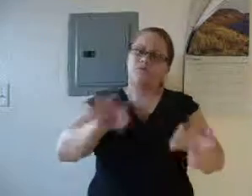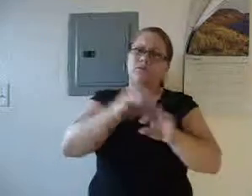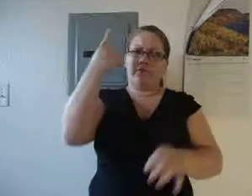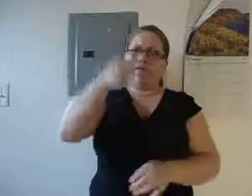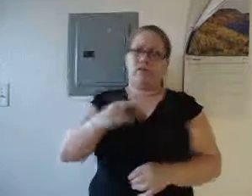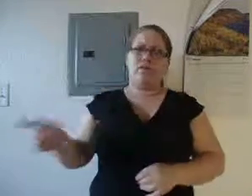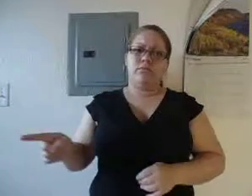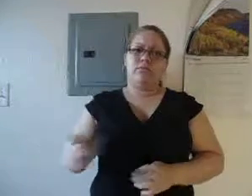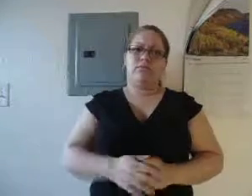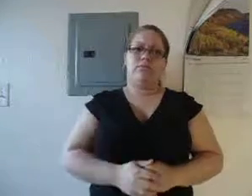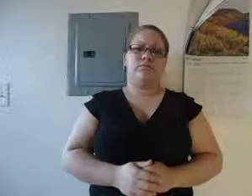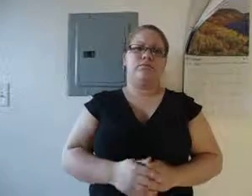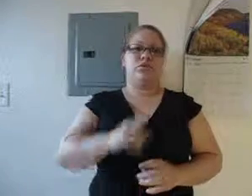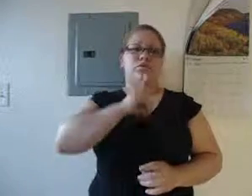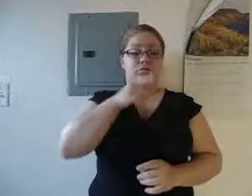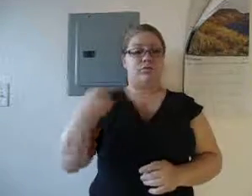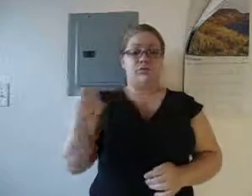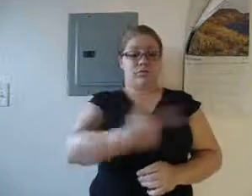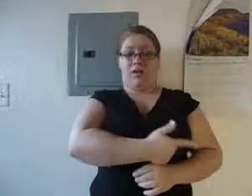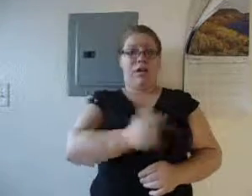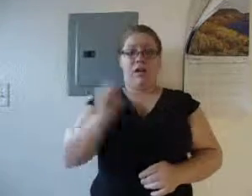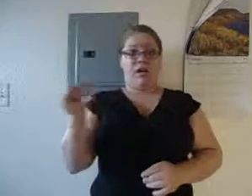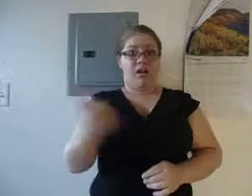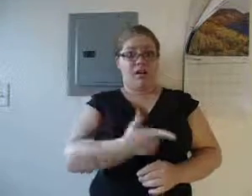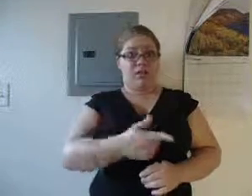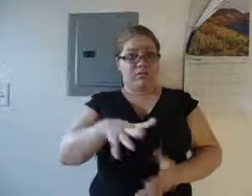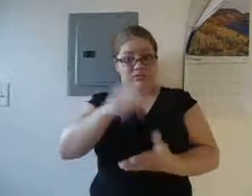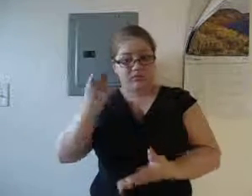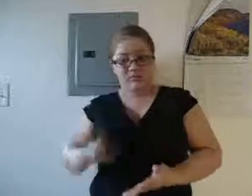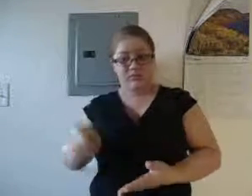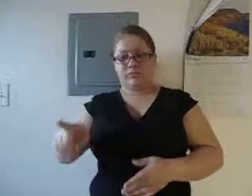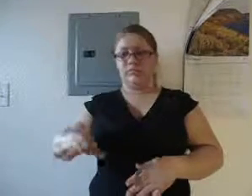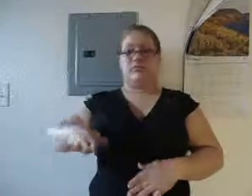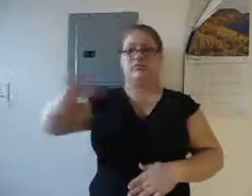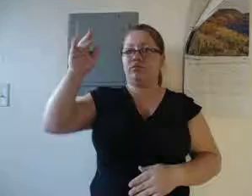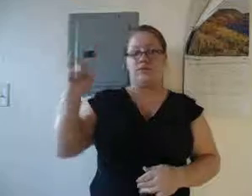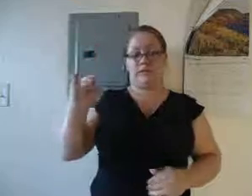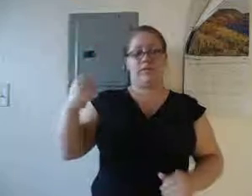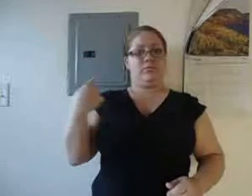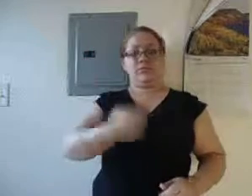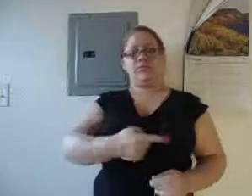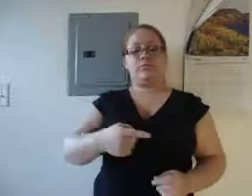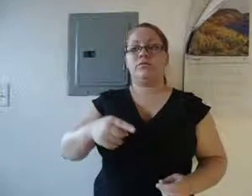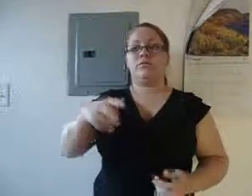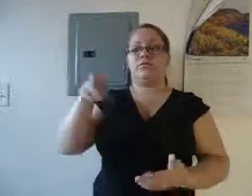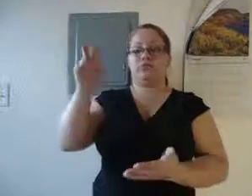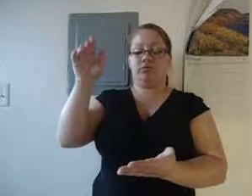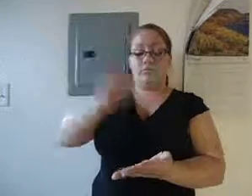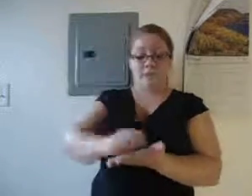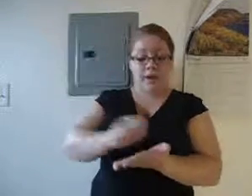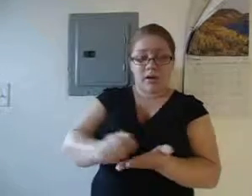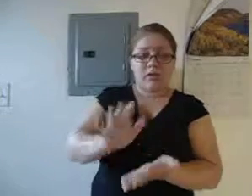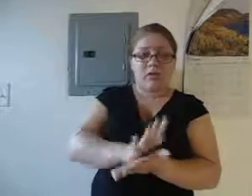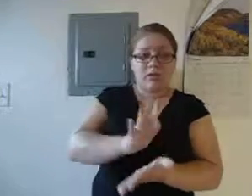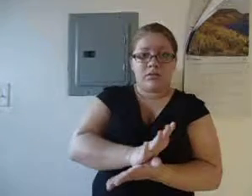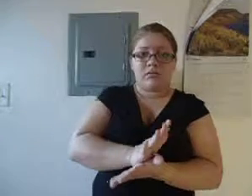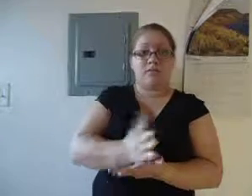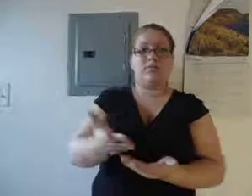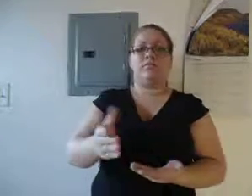doctoral dissertations, master's thesis, and whatnot, even writing papers for presentations, is to bring the information from the different sources